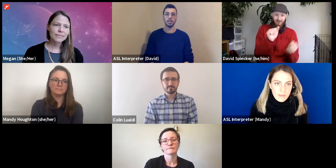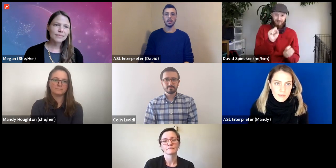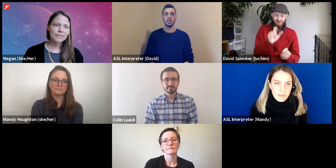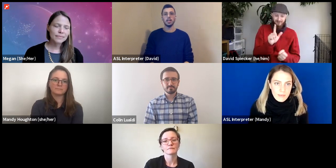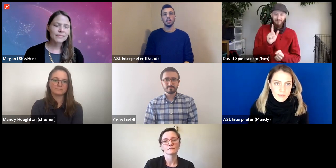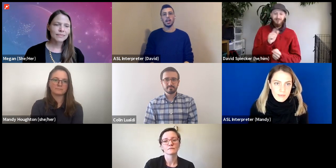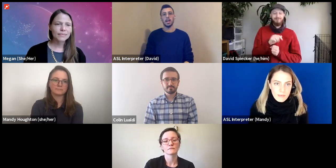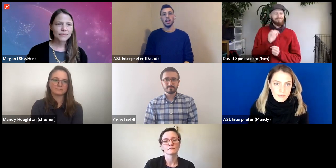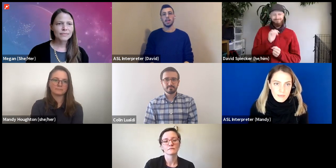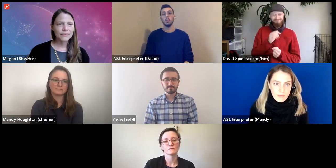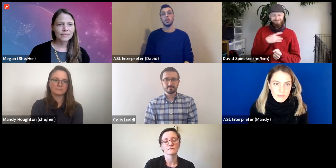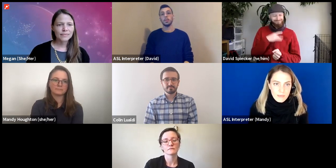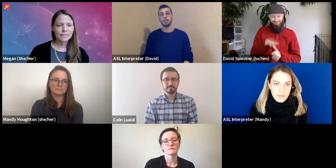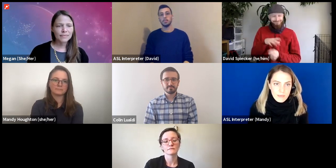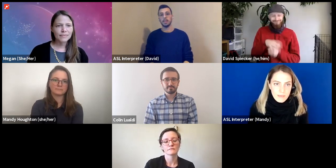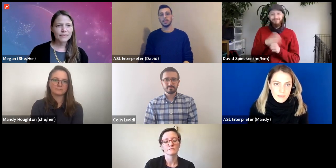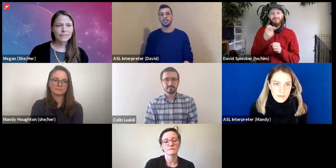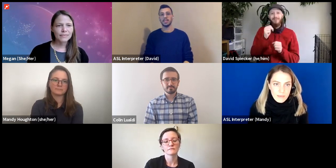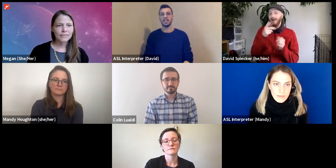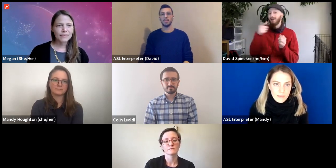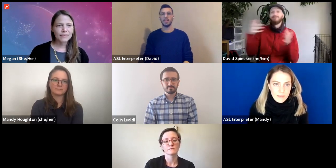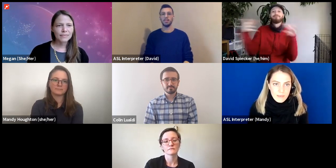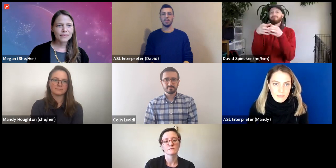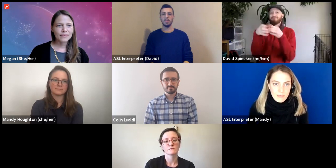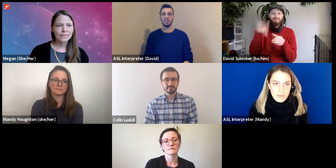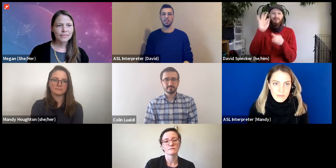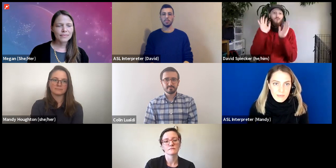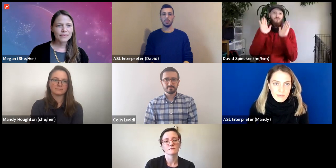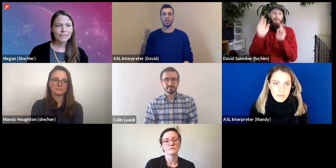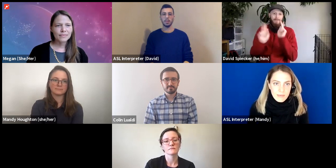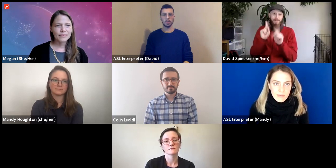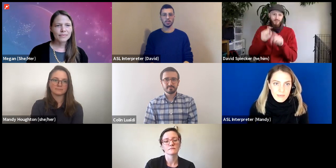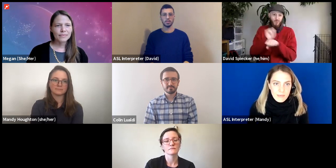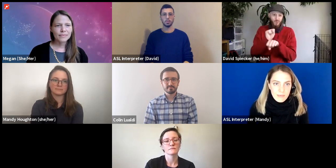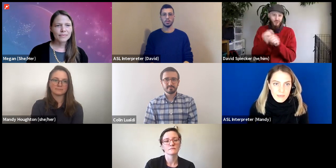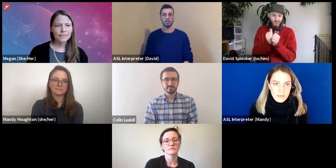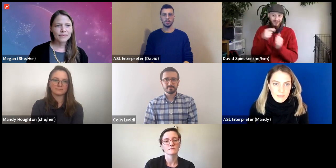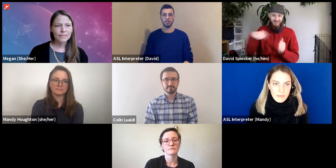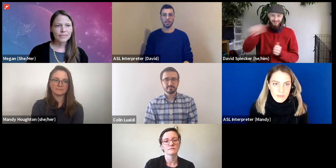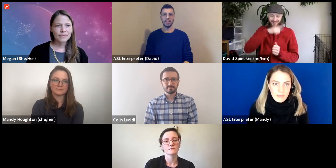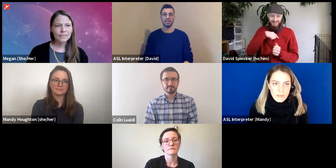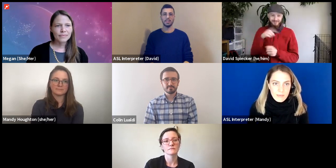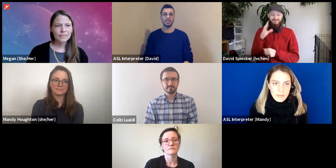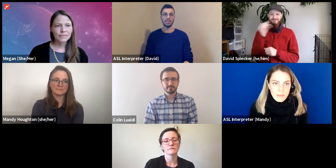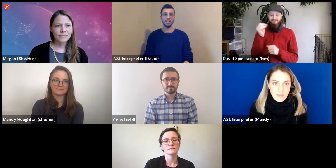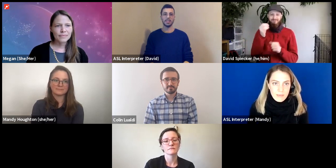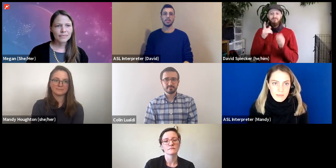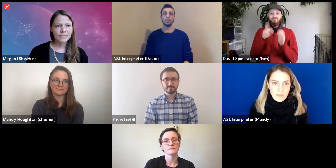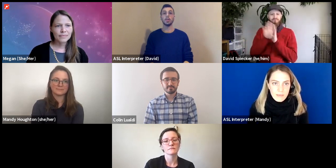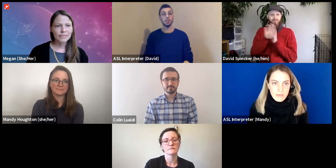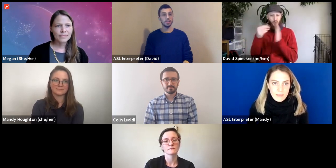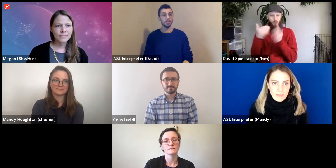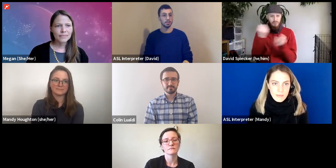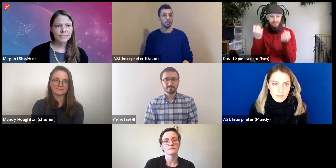meaning and the way that we can best sign that. But I figured putting that work on the student wasn't the greatest thing.